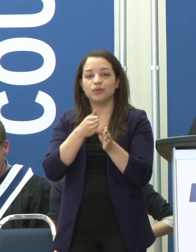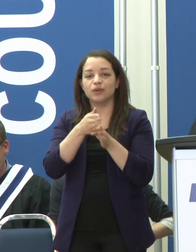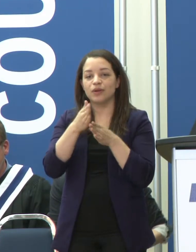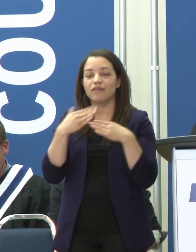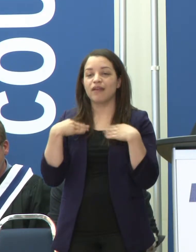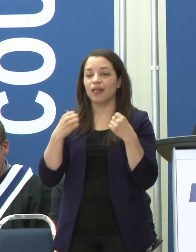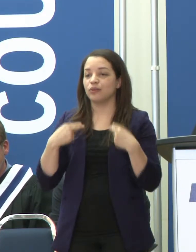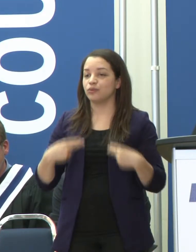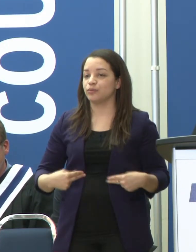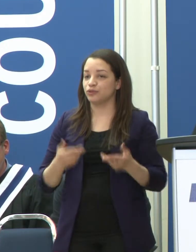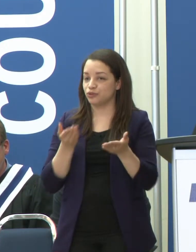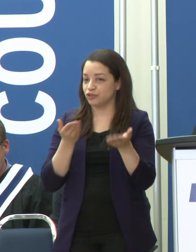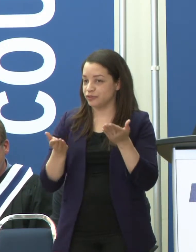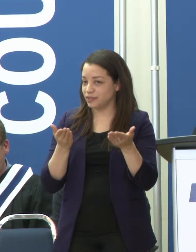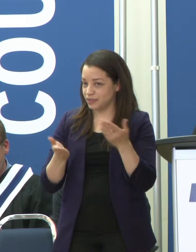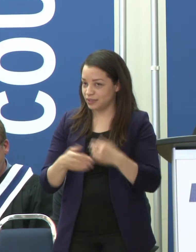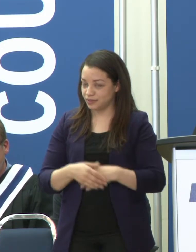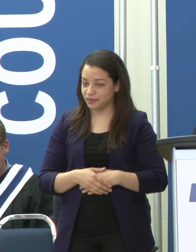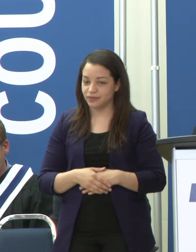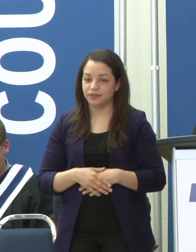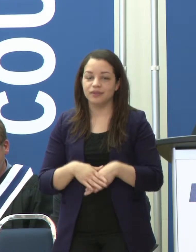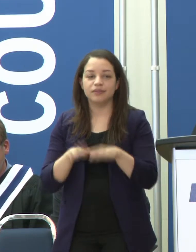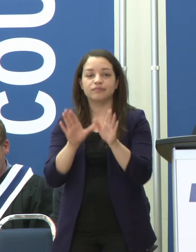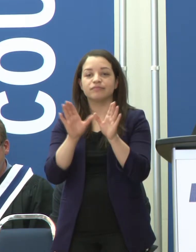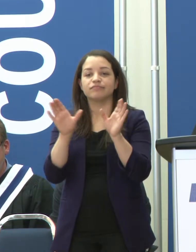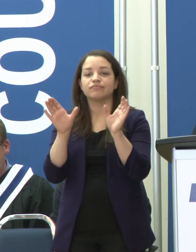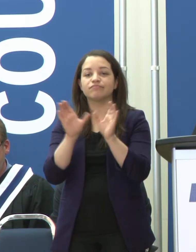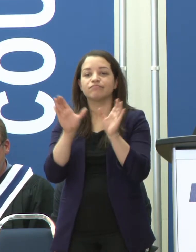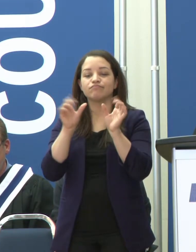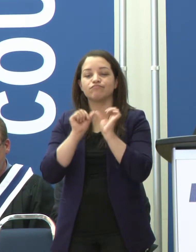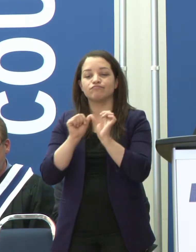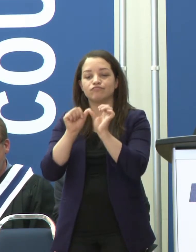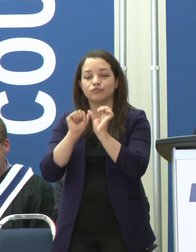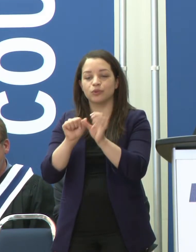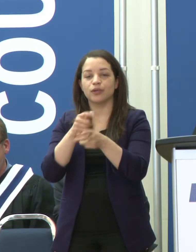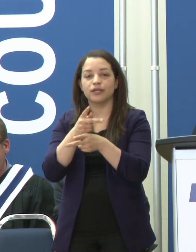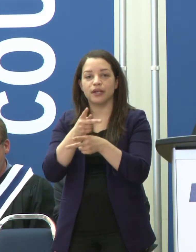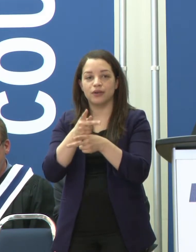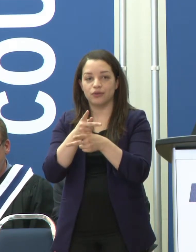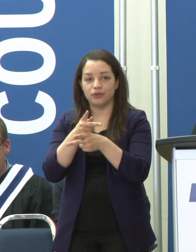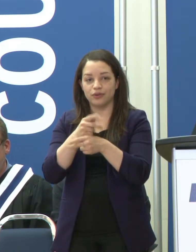Human Services. For the Certificate in Continuing Care,